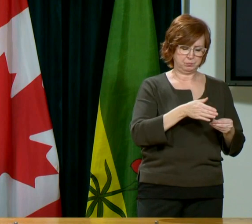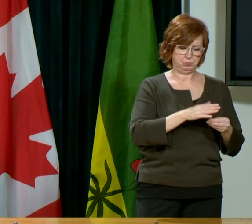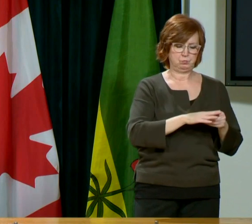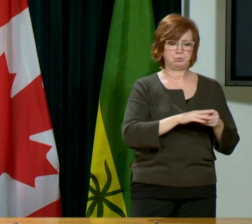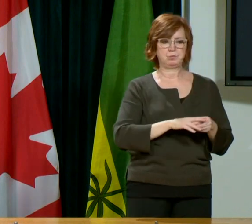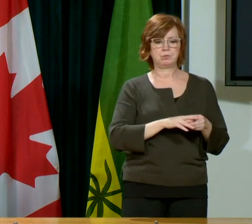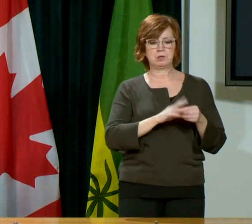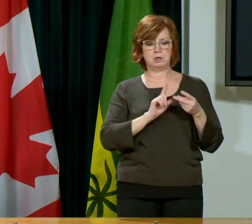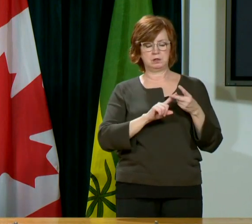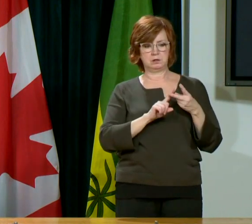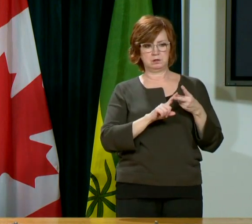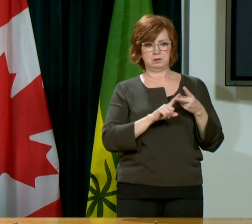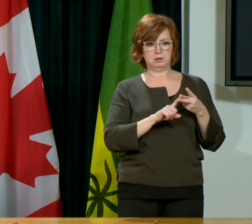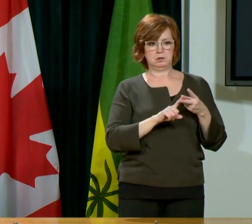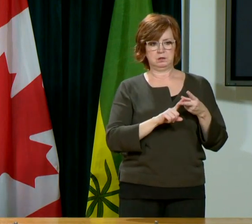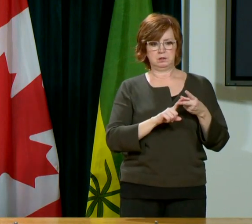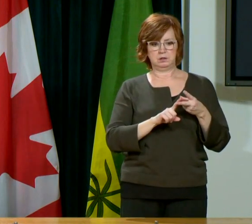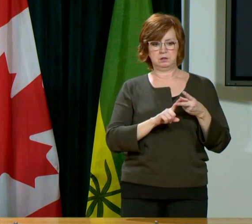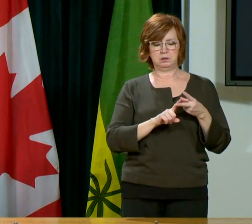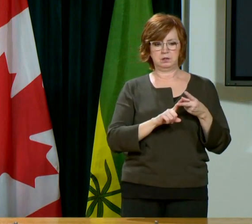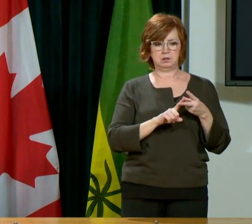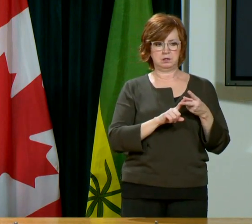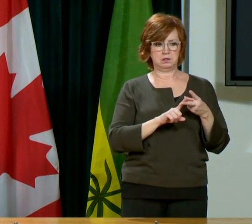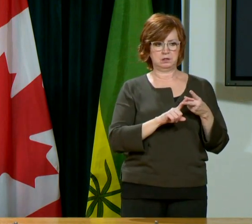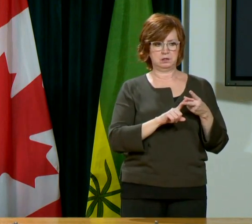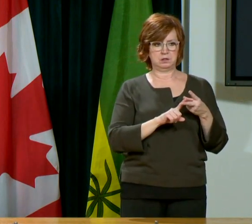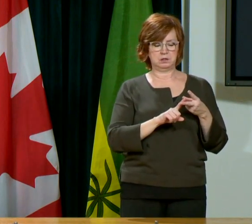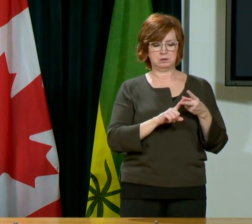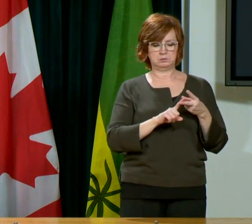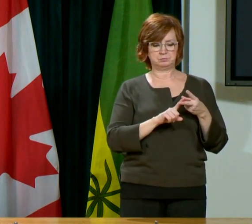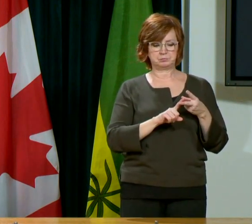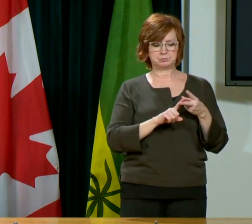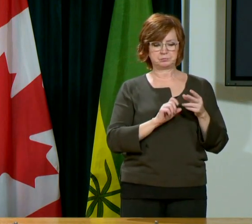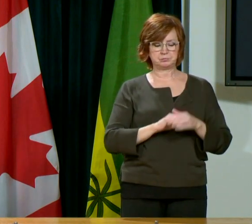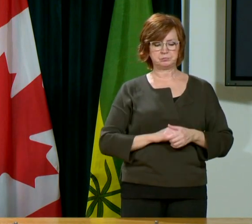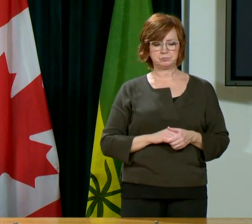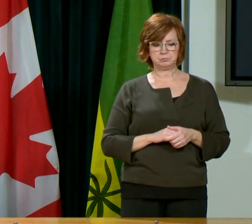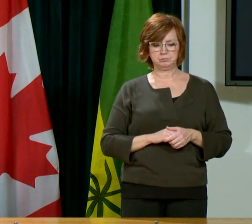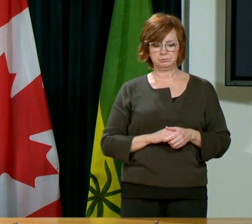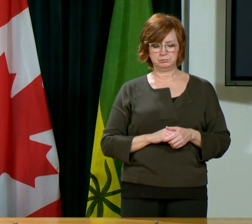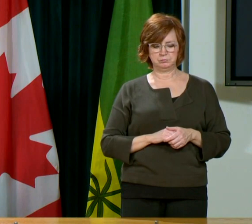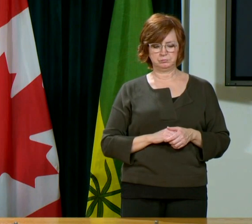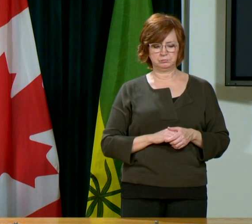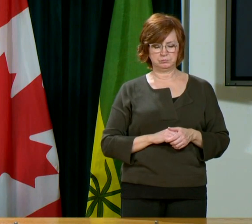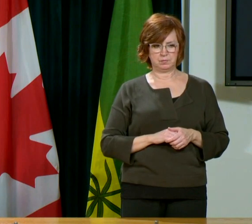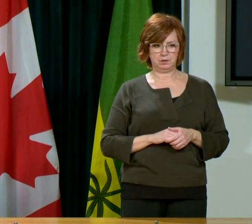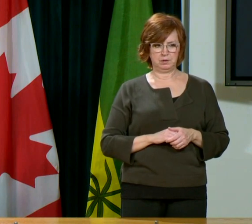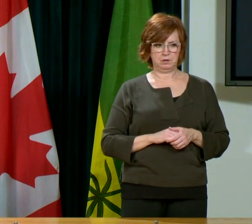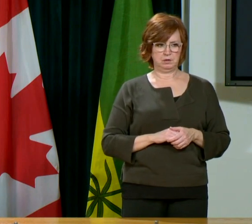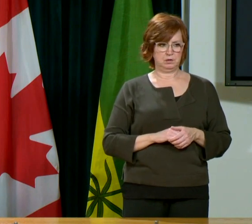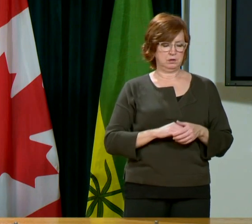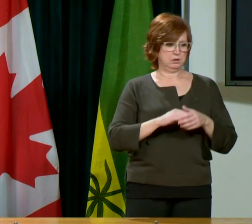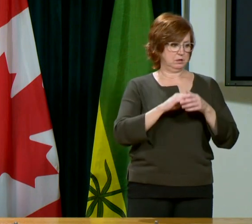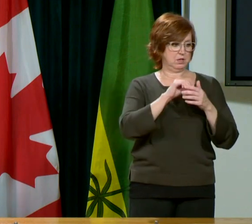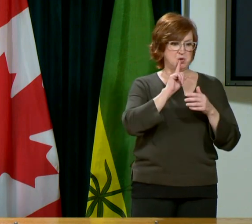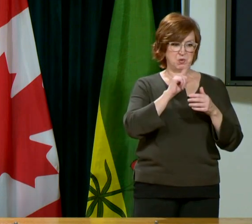be completely dependent upon how much of that phased-in plan is going to be put in place and how quickly it needs to be put in place to respond to